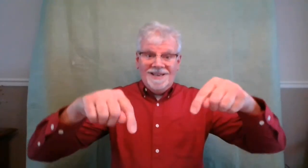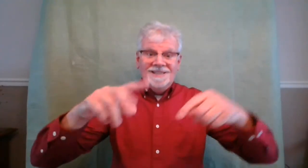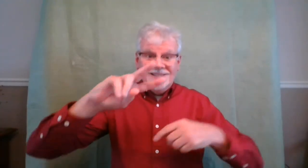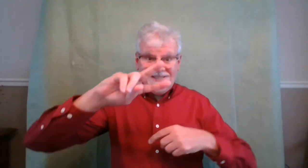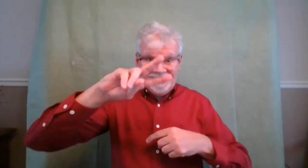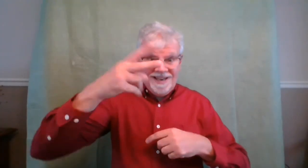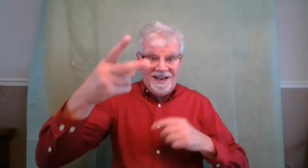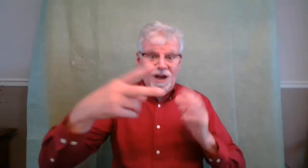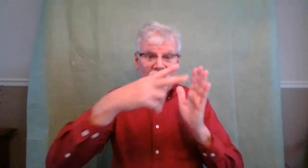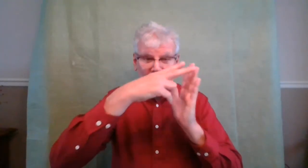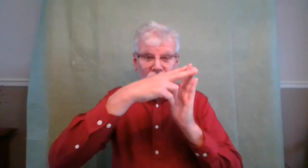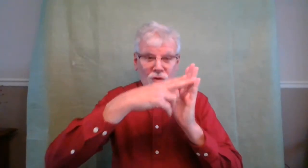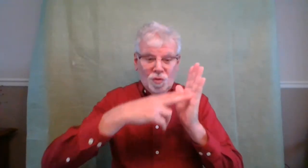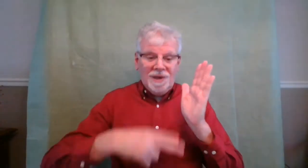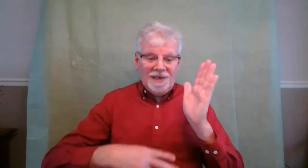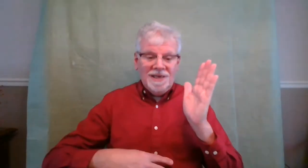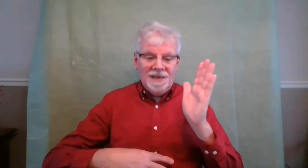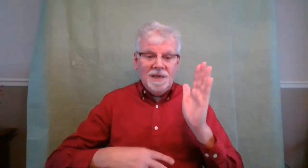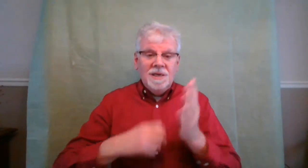The second reading.